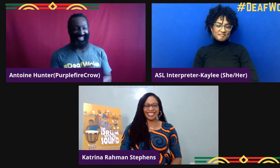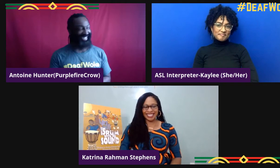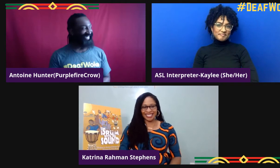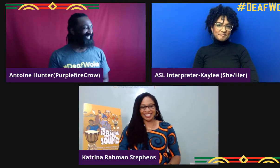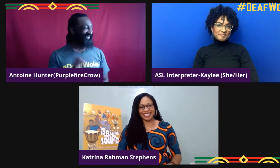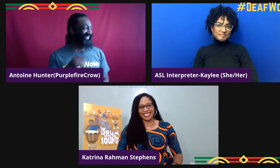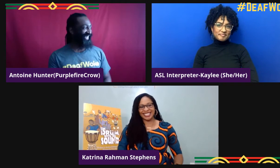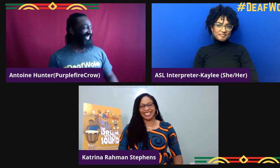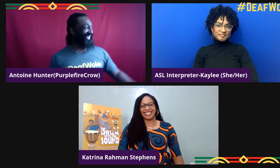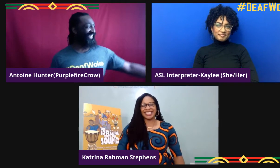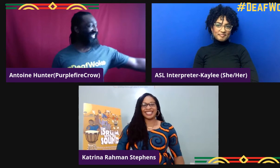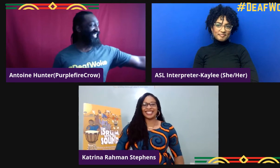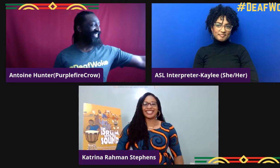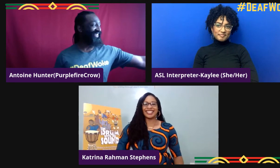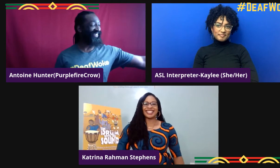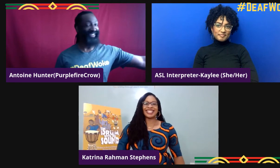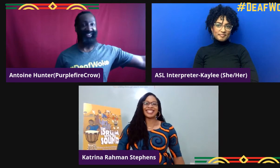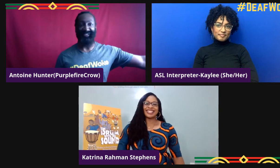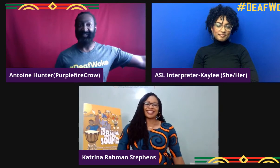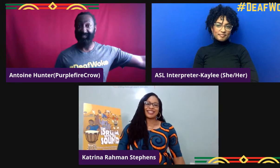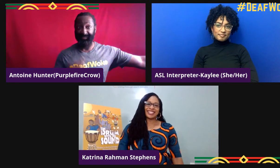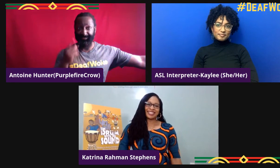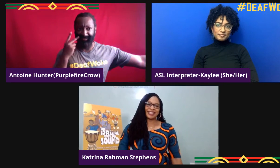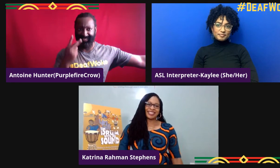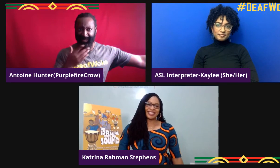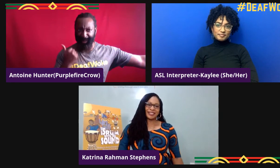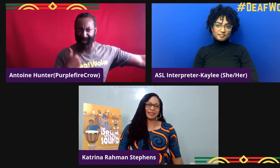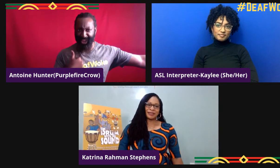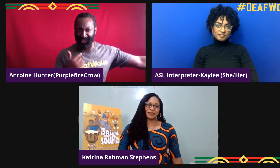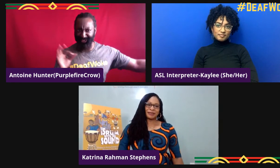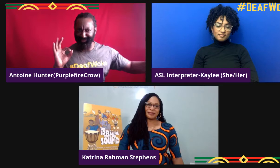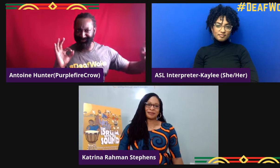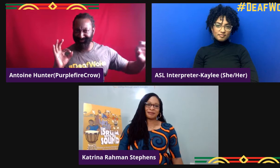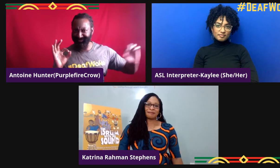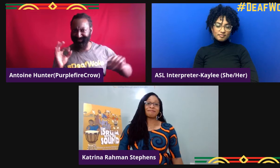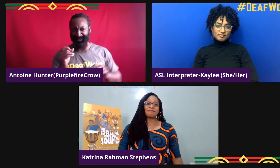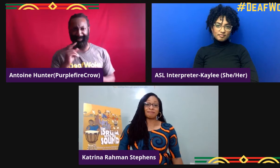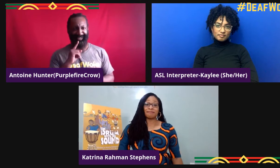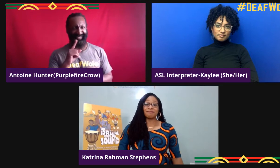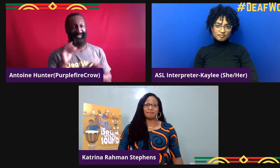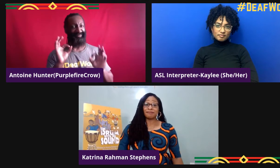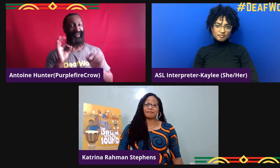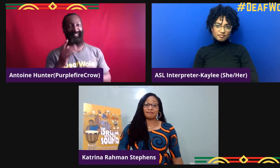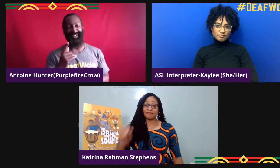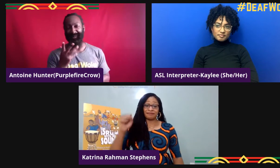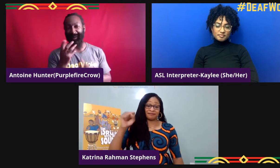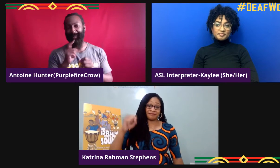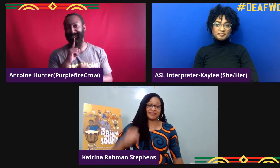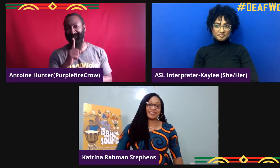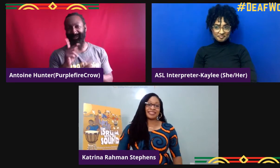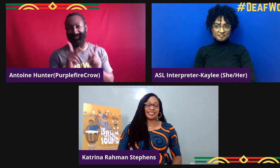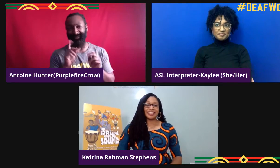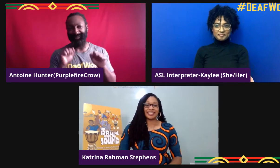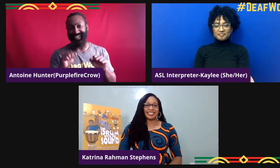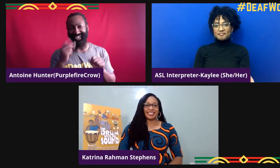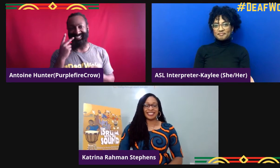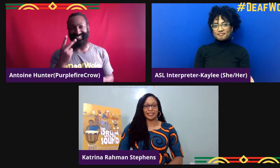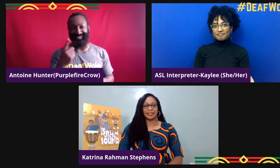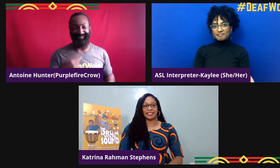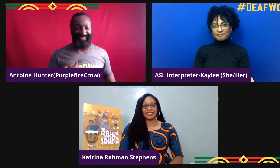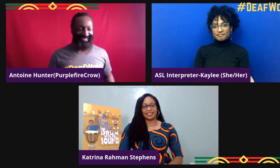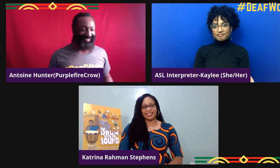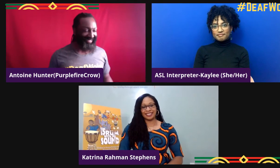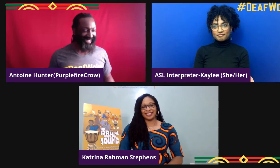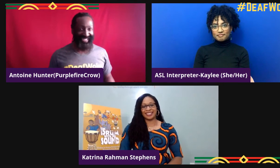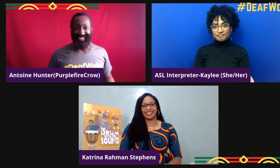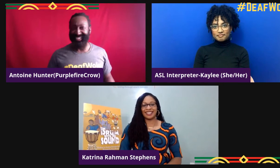Right. Right. Right. Can you see me? Do we see you okay? Okay, good. Want